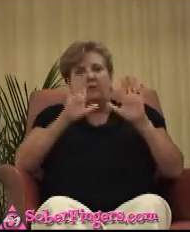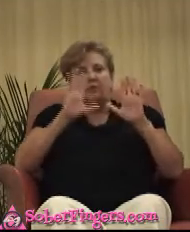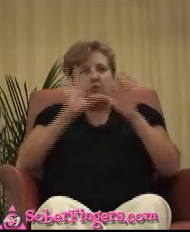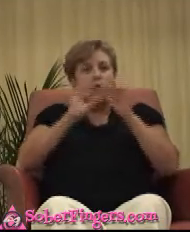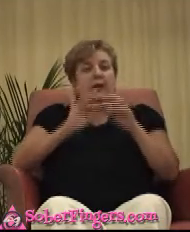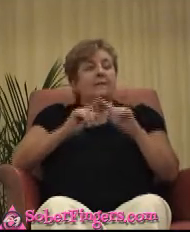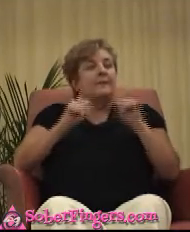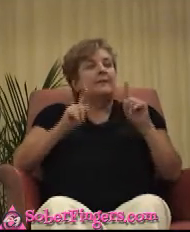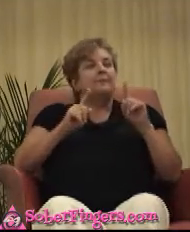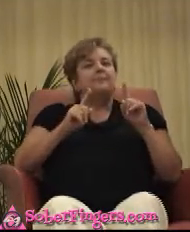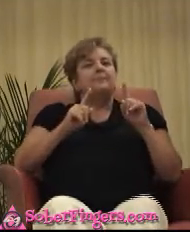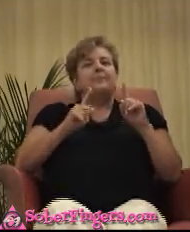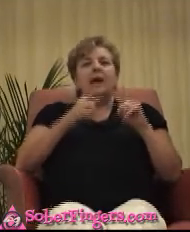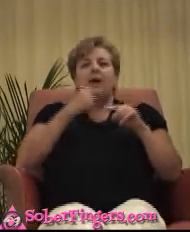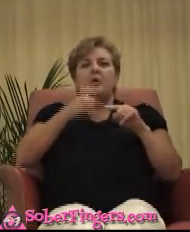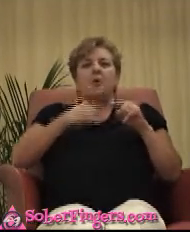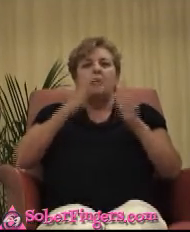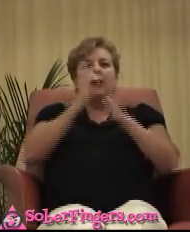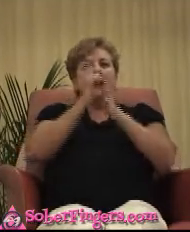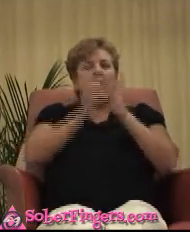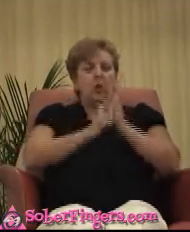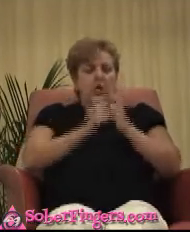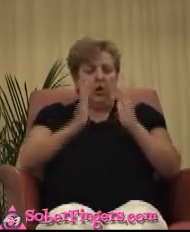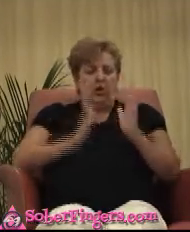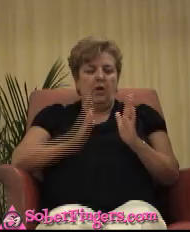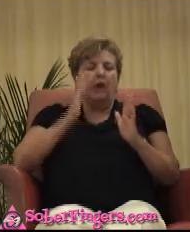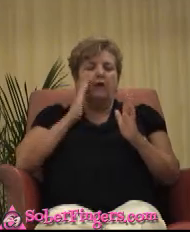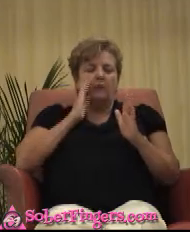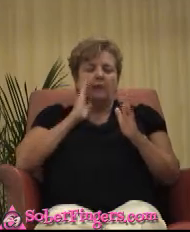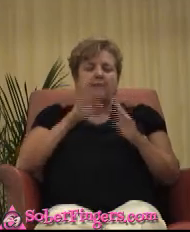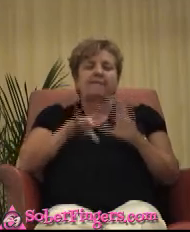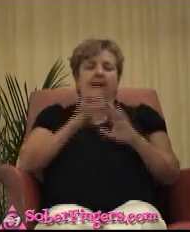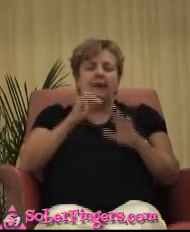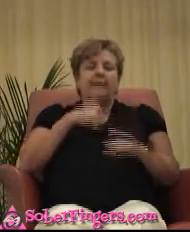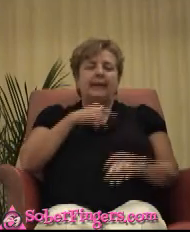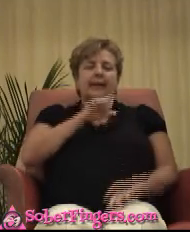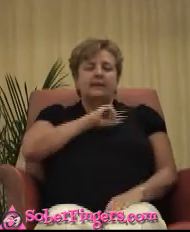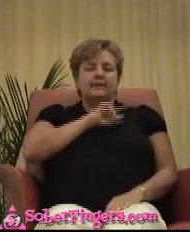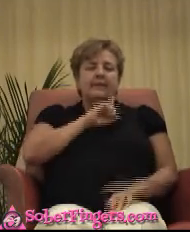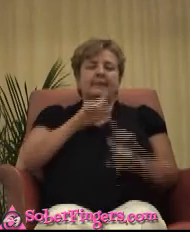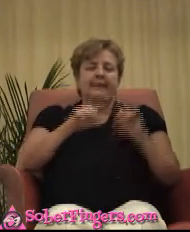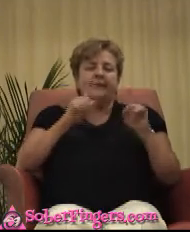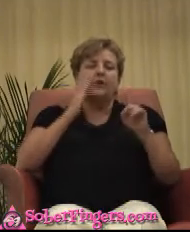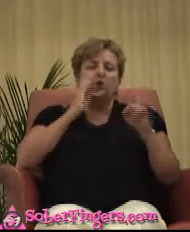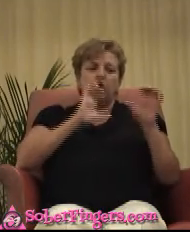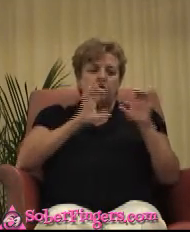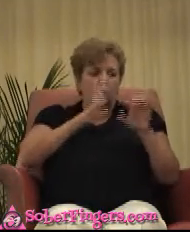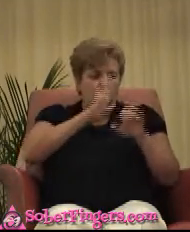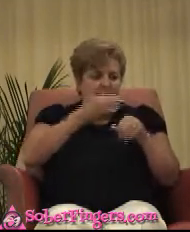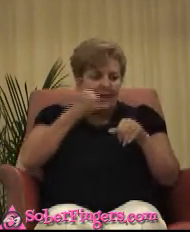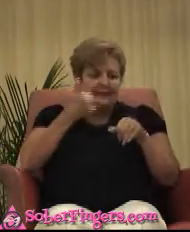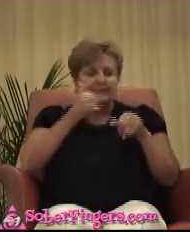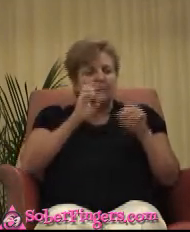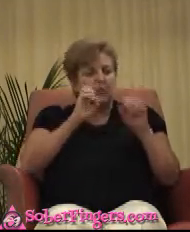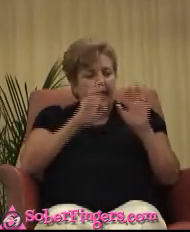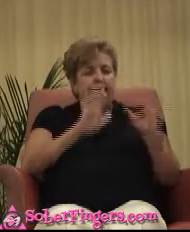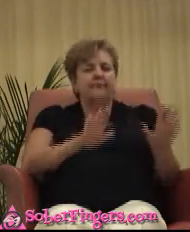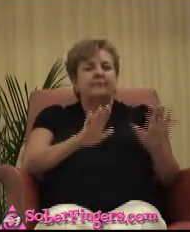I told him, I said, "I'm going to be found guilty, Peter, and I know that. I know you're going to do your best, but it's going to be okay." We went back in.